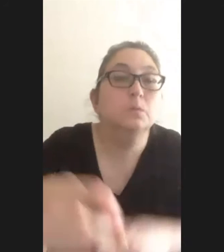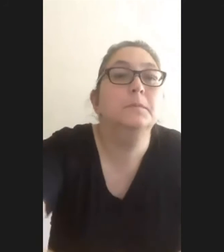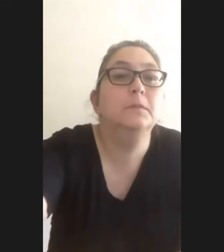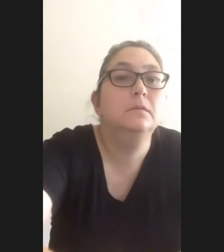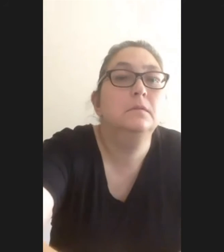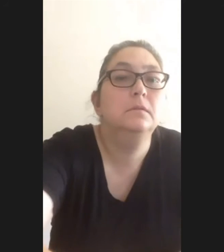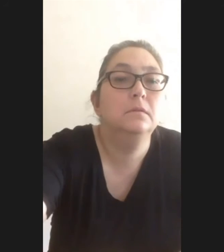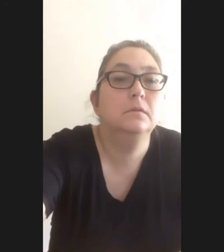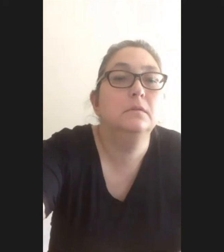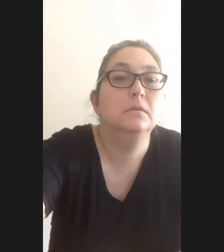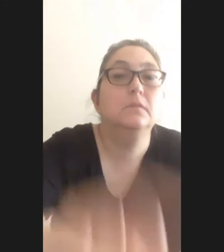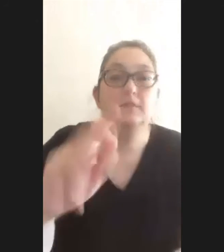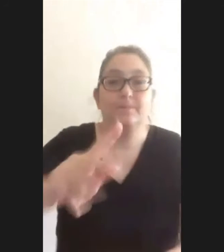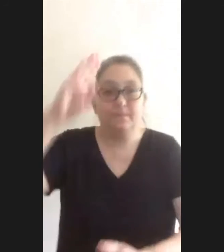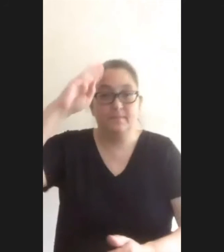Hello.